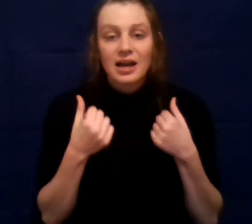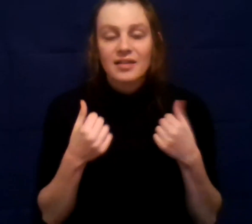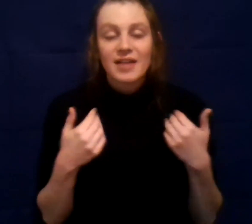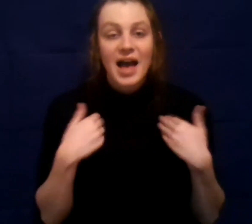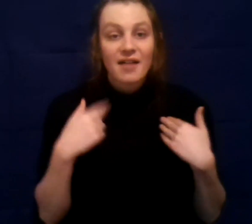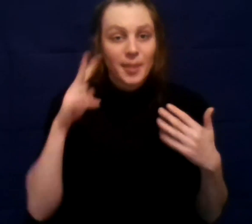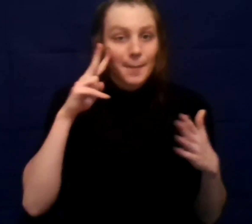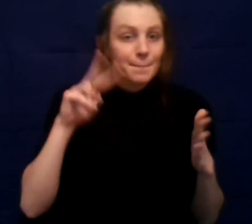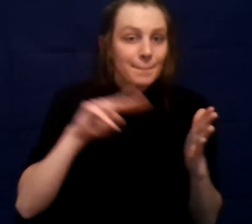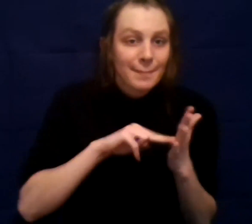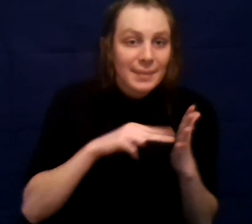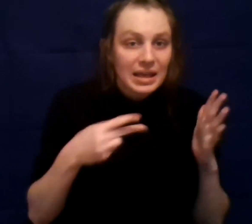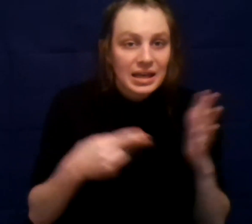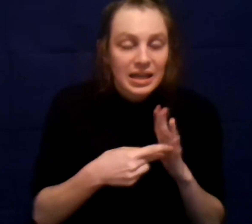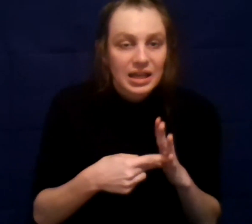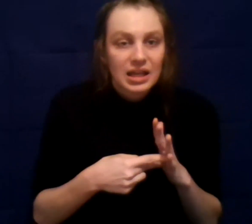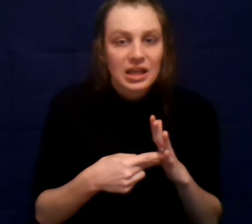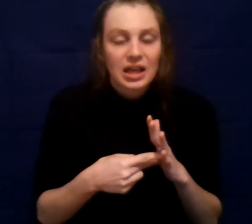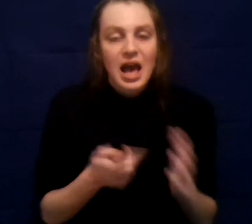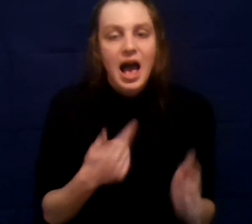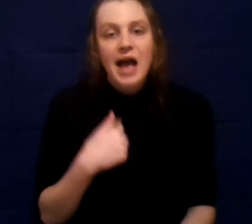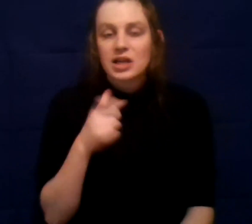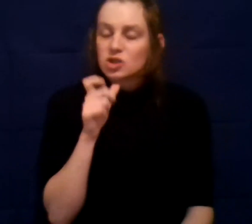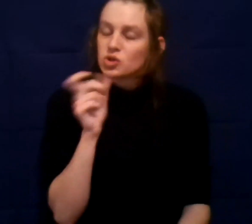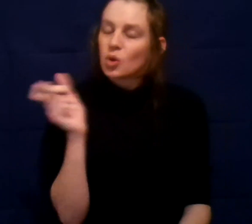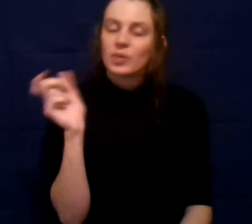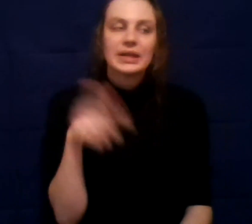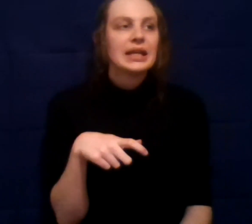to it and I don't need to just like